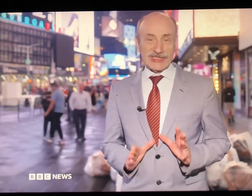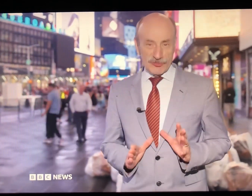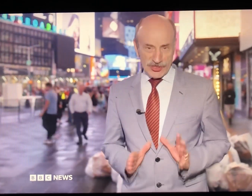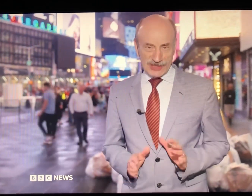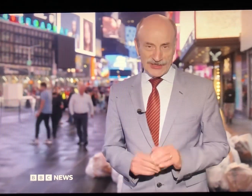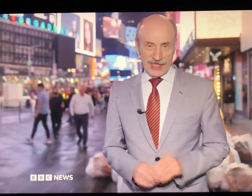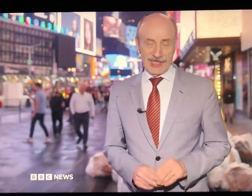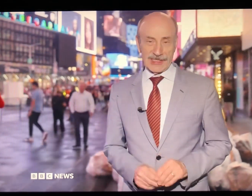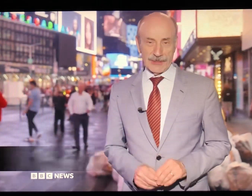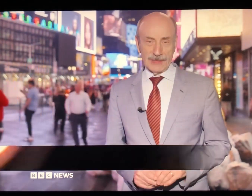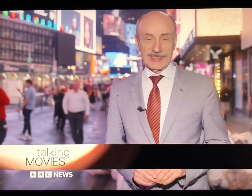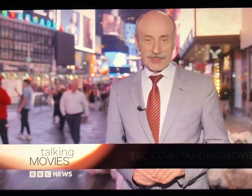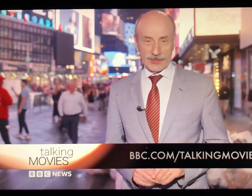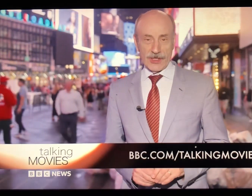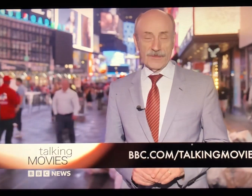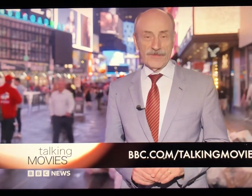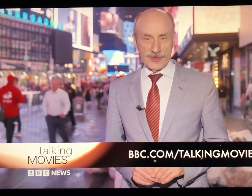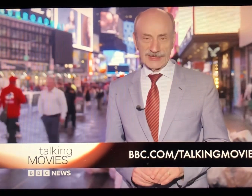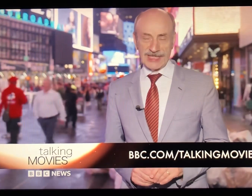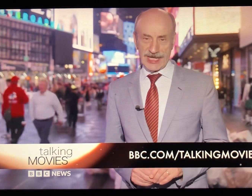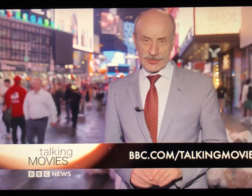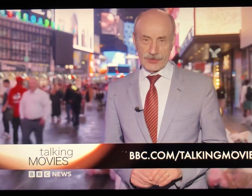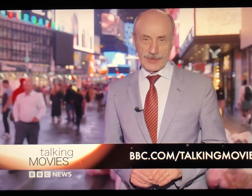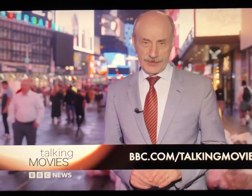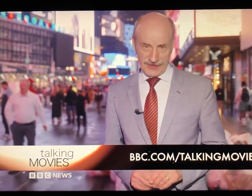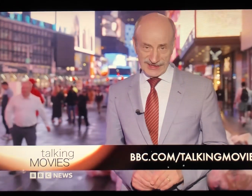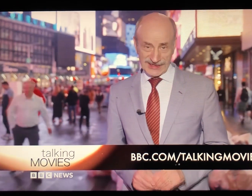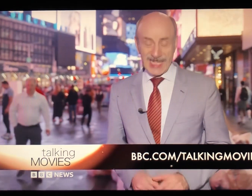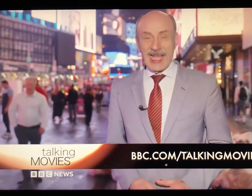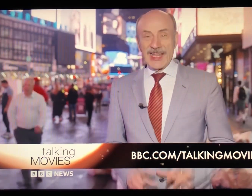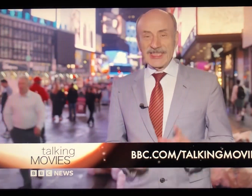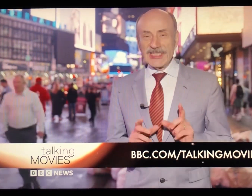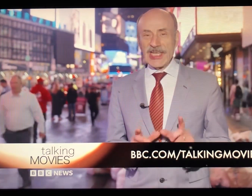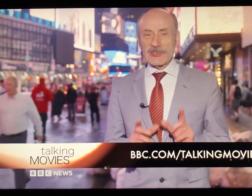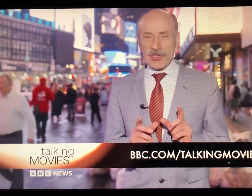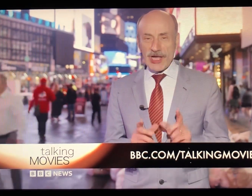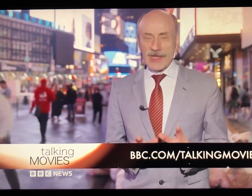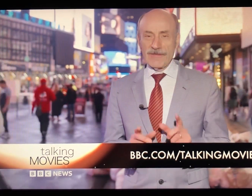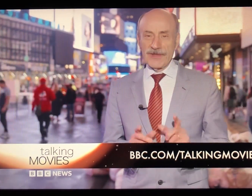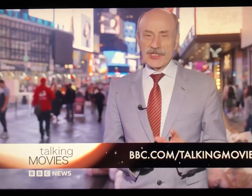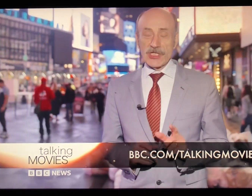reach us online at bbc.com/talkingmovies. This year, Tribeca features